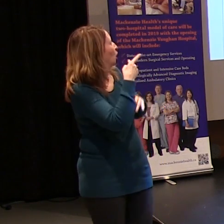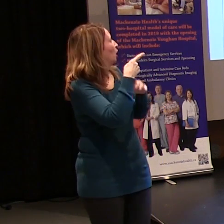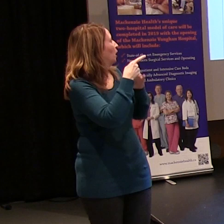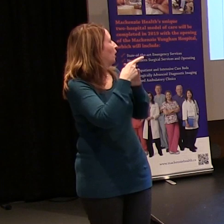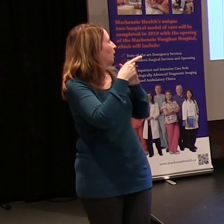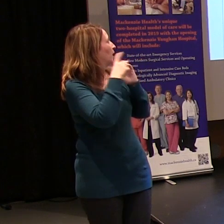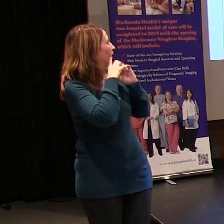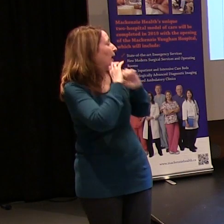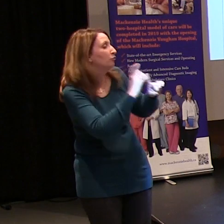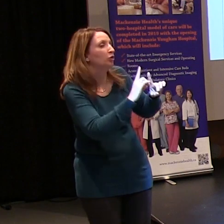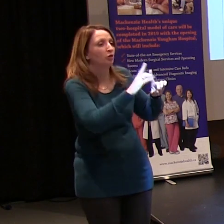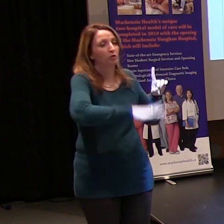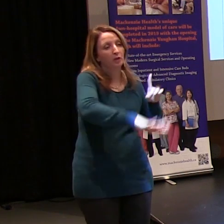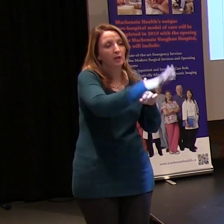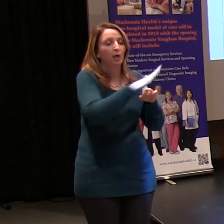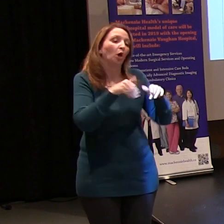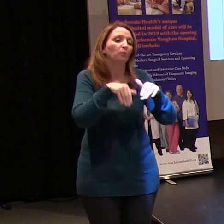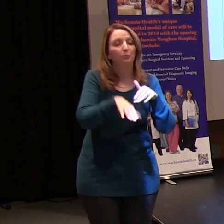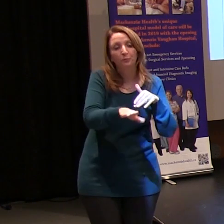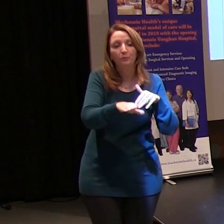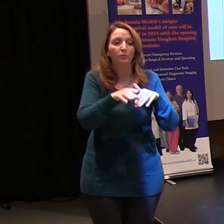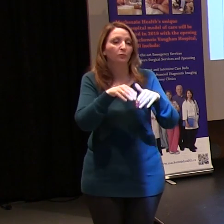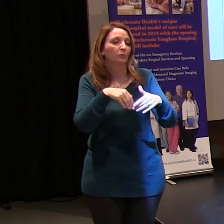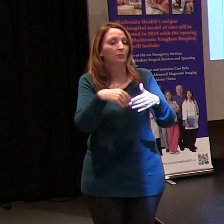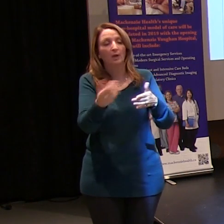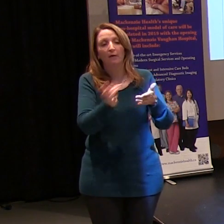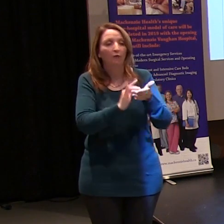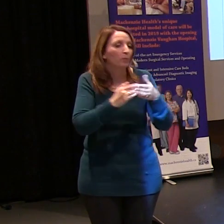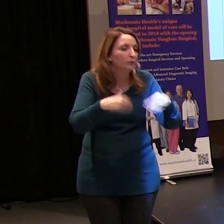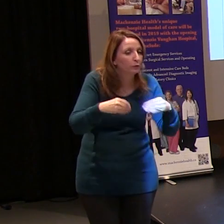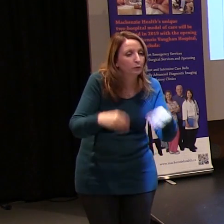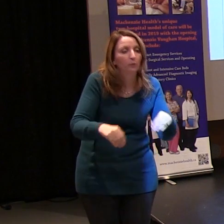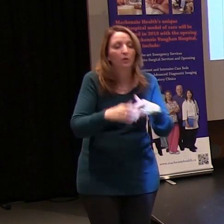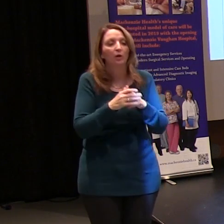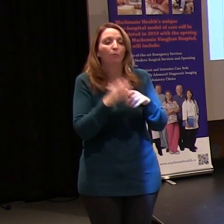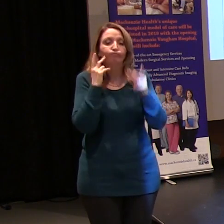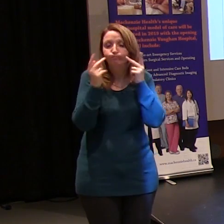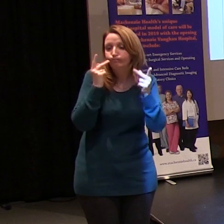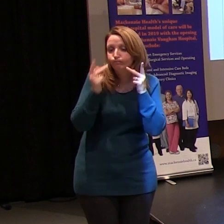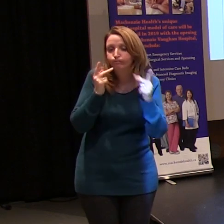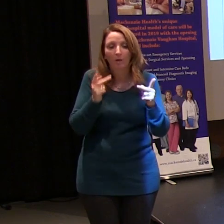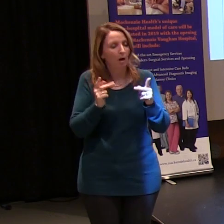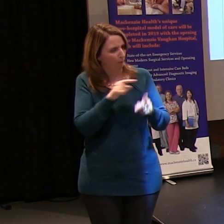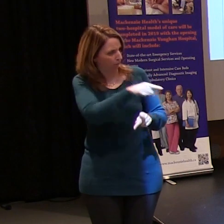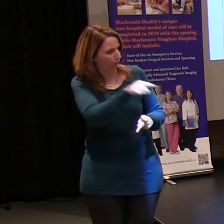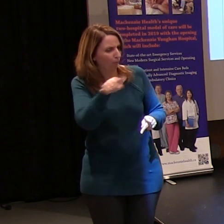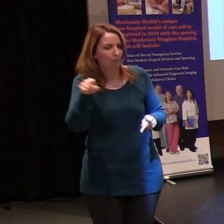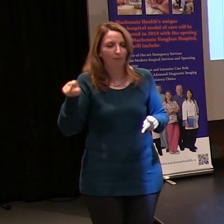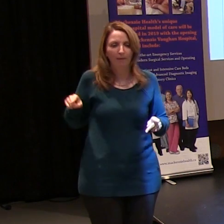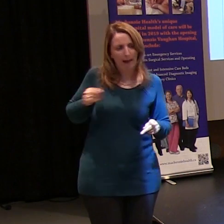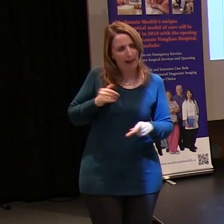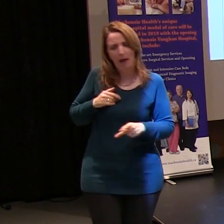a retail, you're going through a pharmacy, you're going through kind of a lot of activities that you are used from your community. You